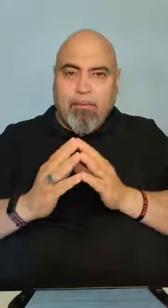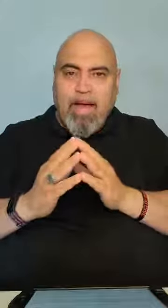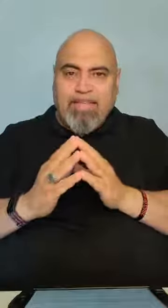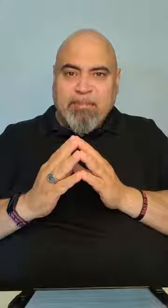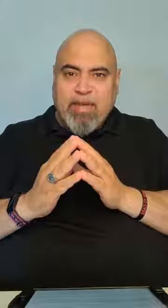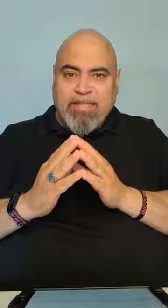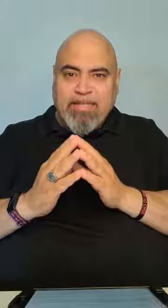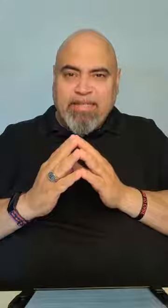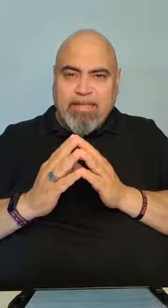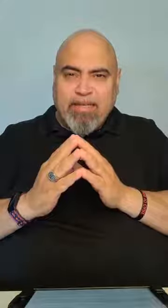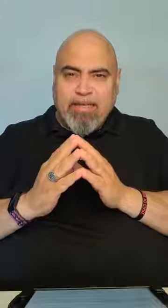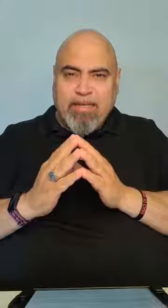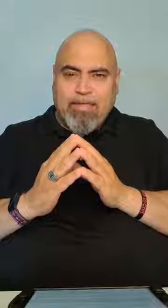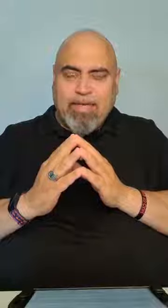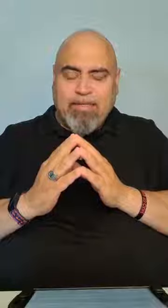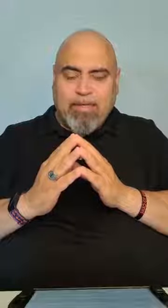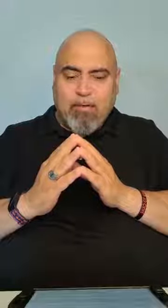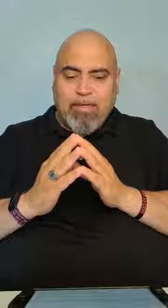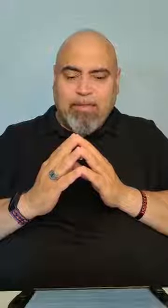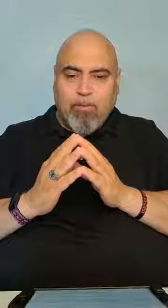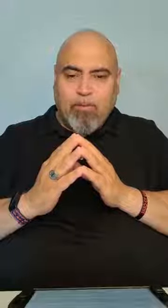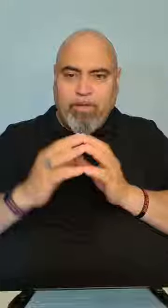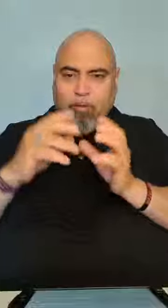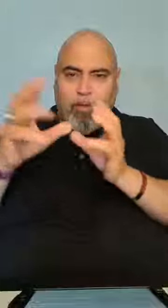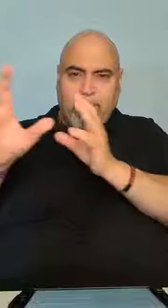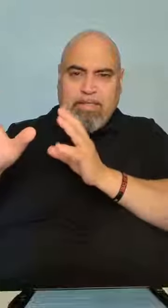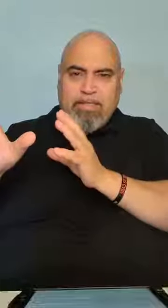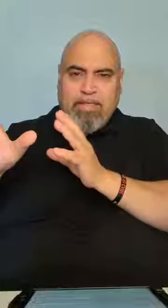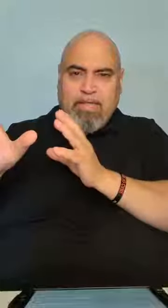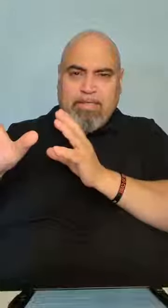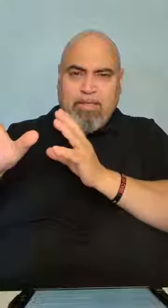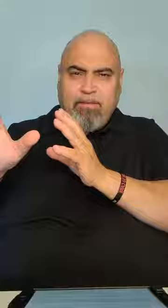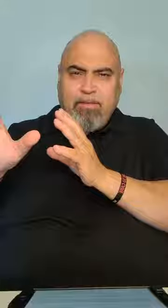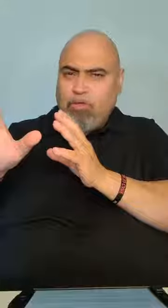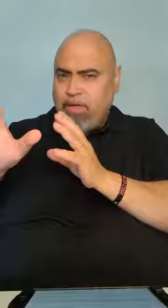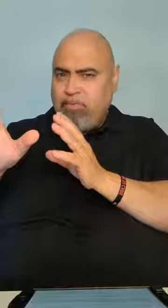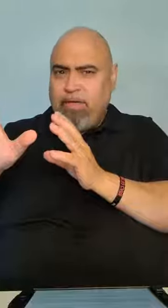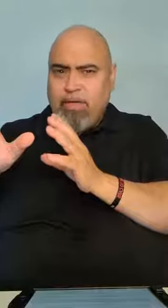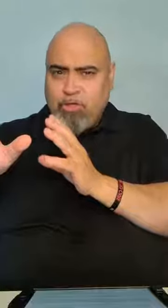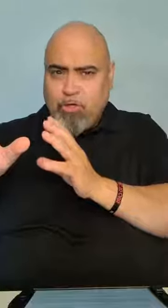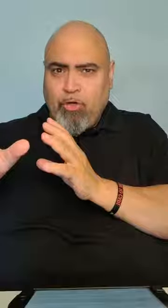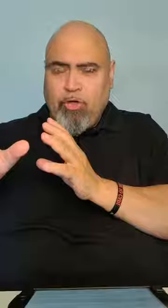mind space, as I like to call it, with all these things that should not really concern you,